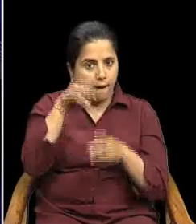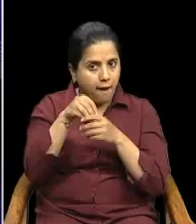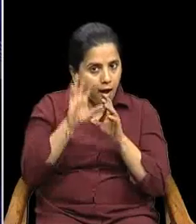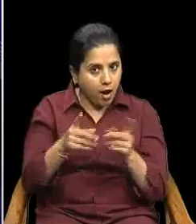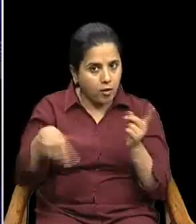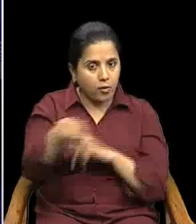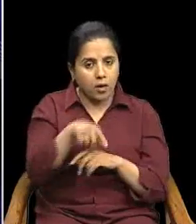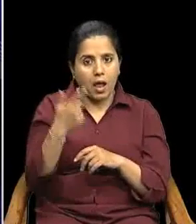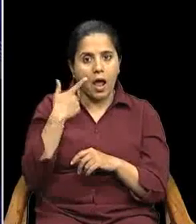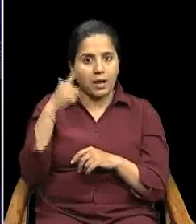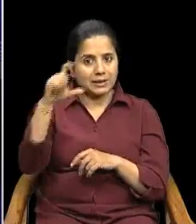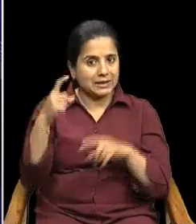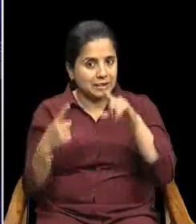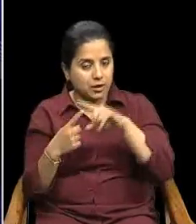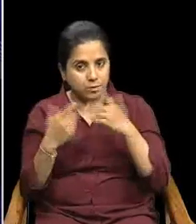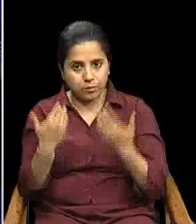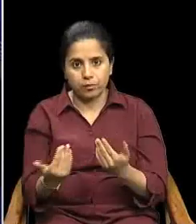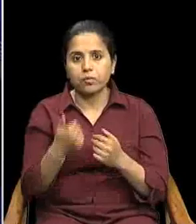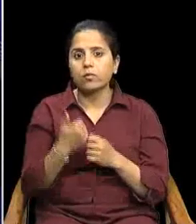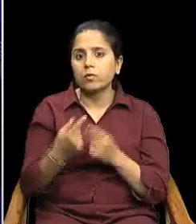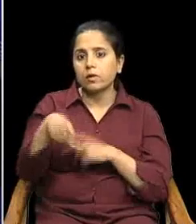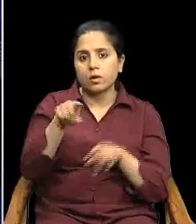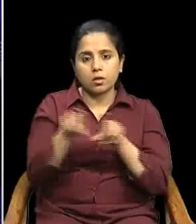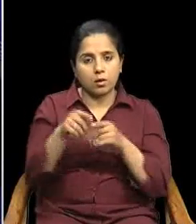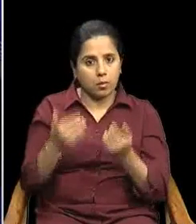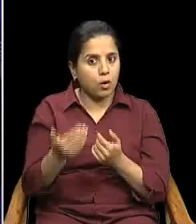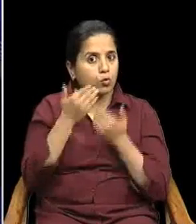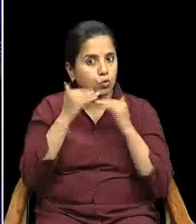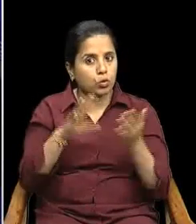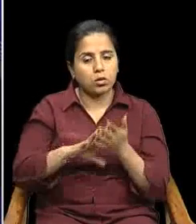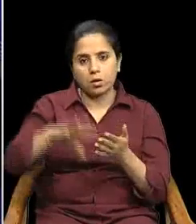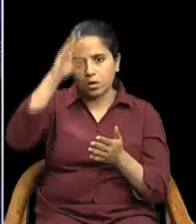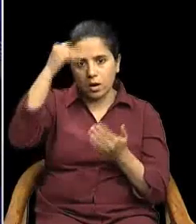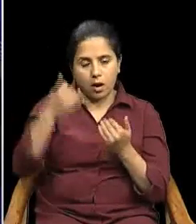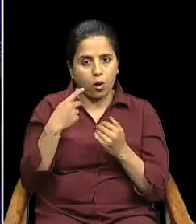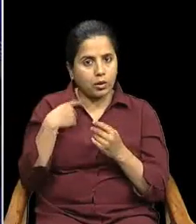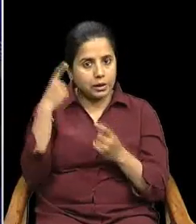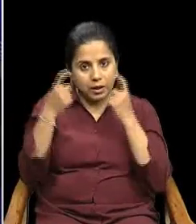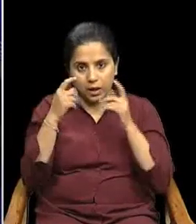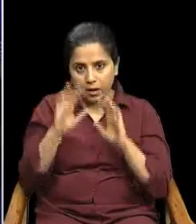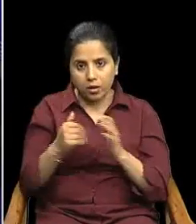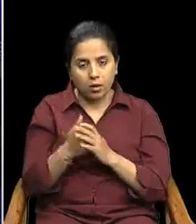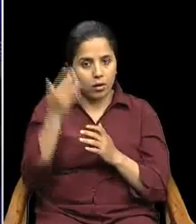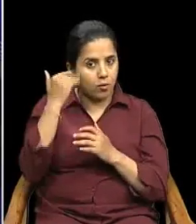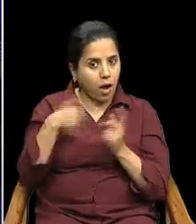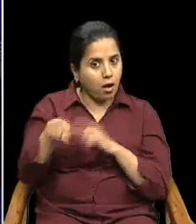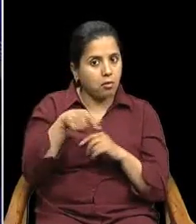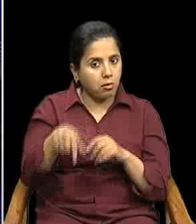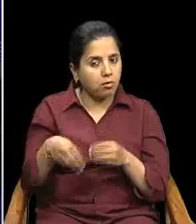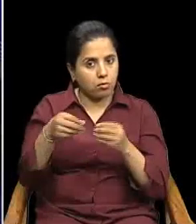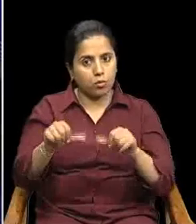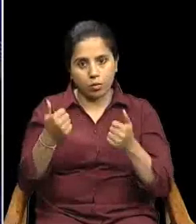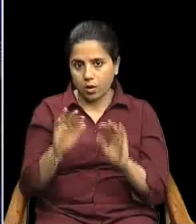of ICT as far as the student learning is concerned, because it enables a